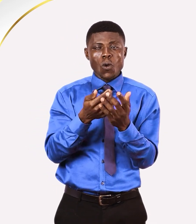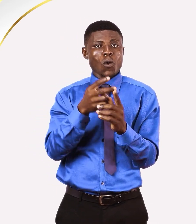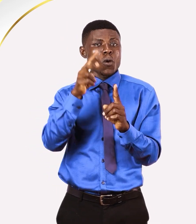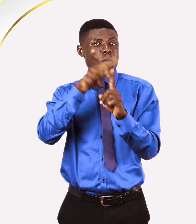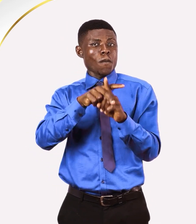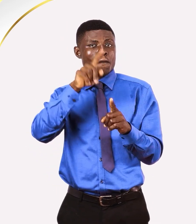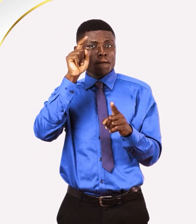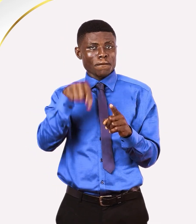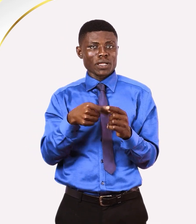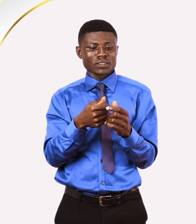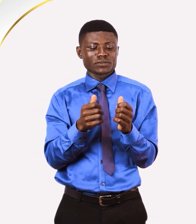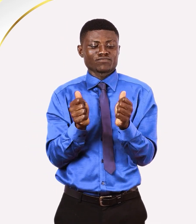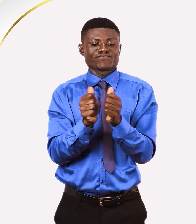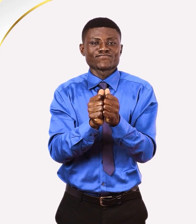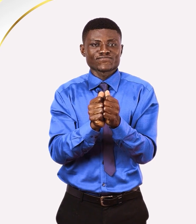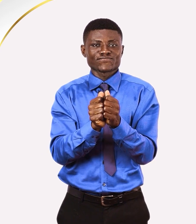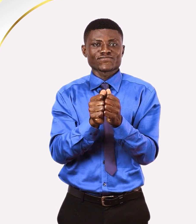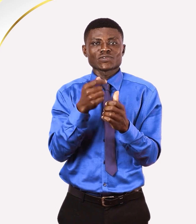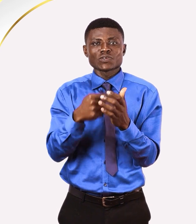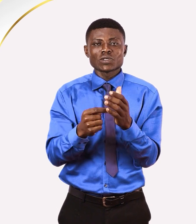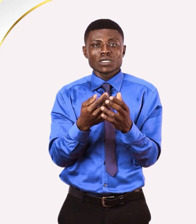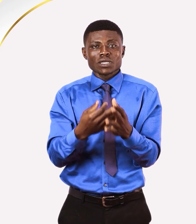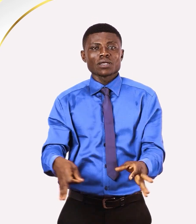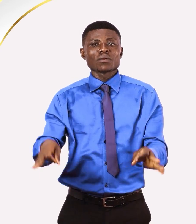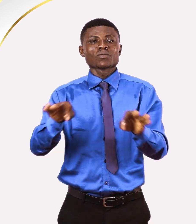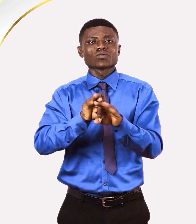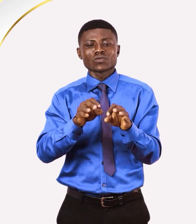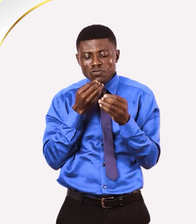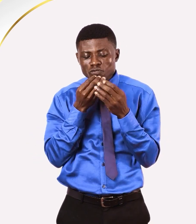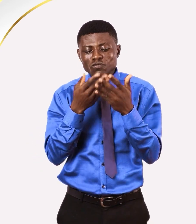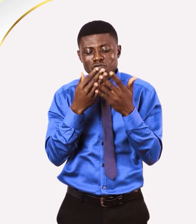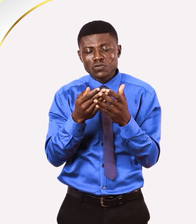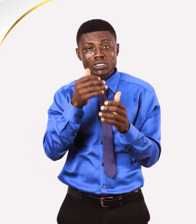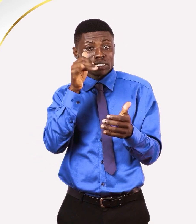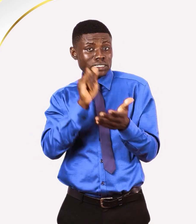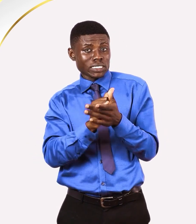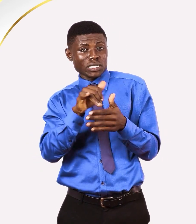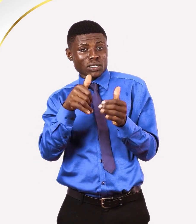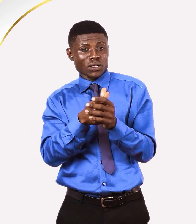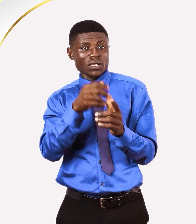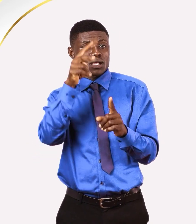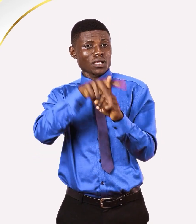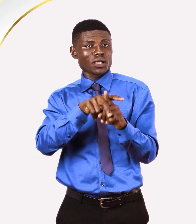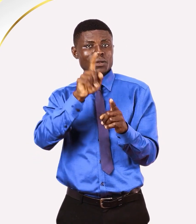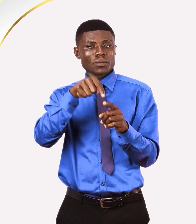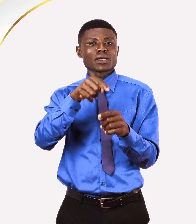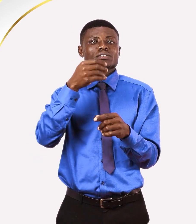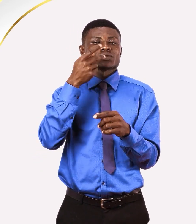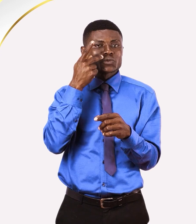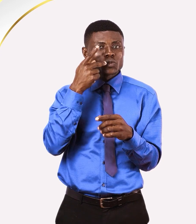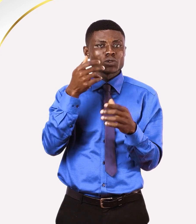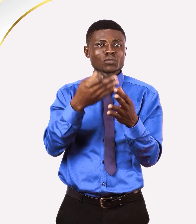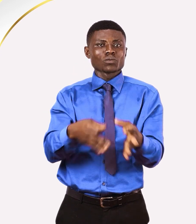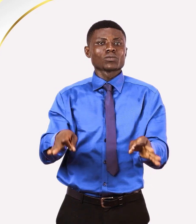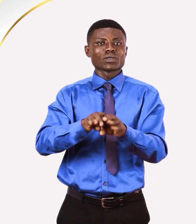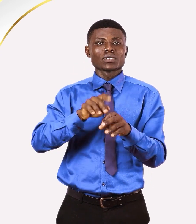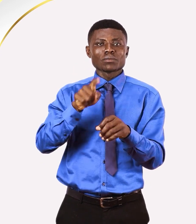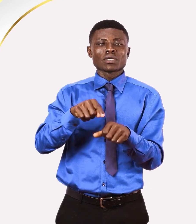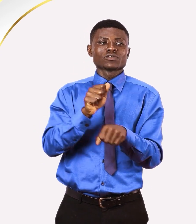the application should be accompanied with the relevant information which the applicant